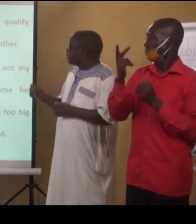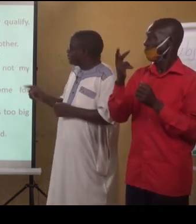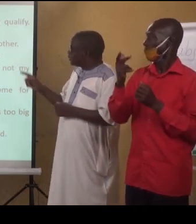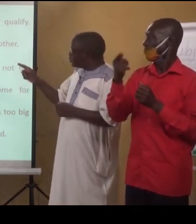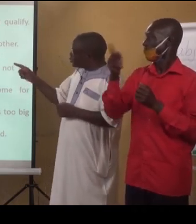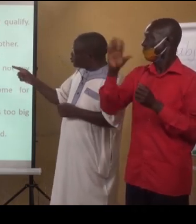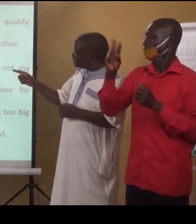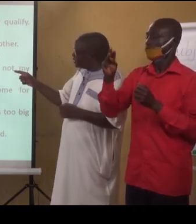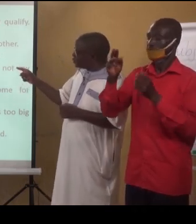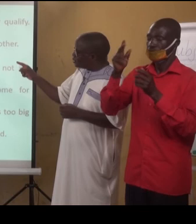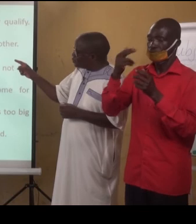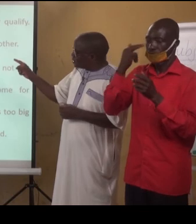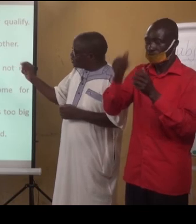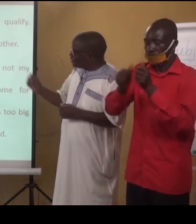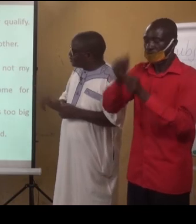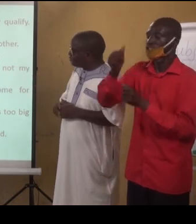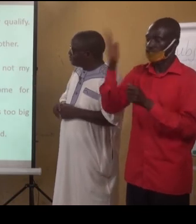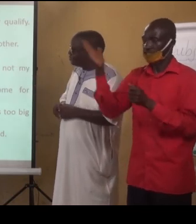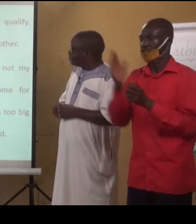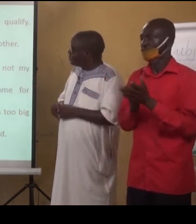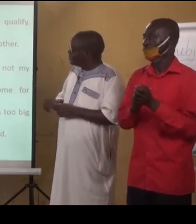Grilled meat, you also notice the word which.